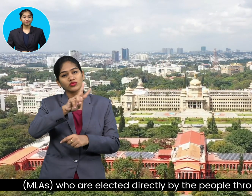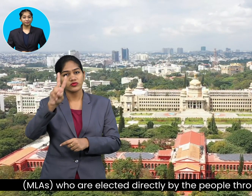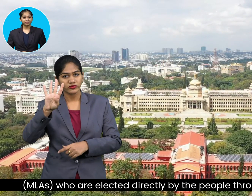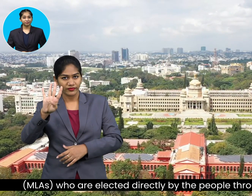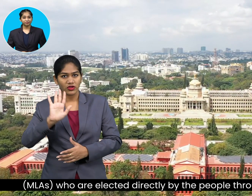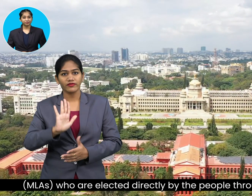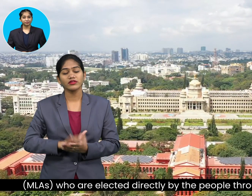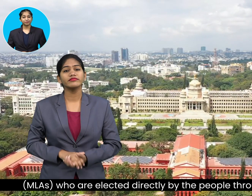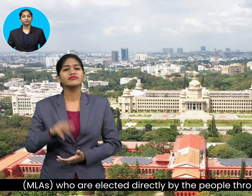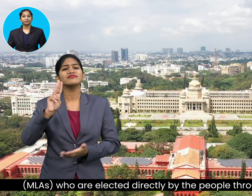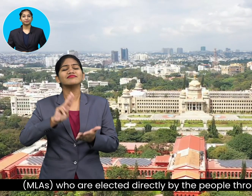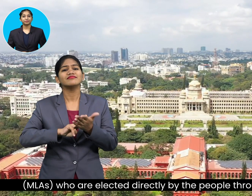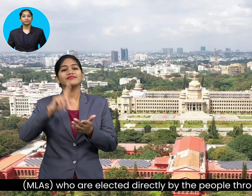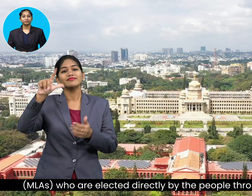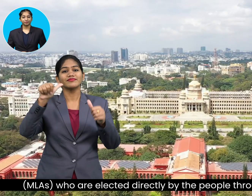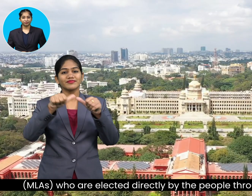MLAs,